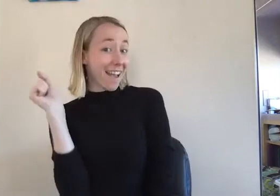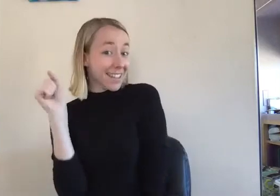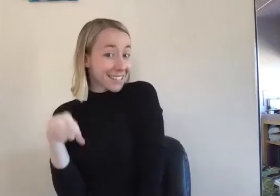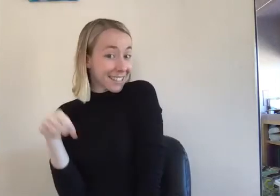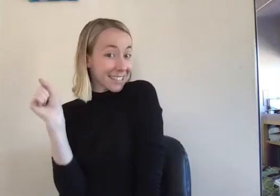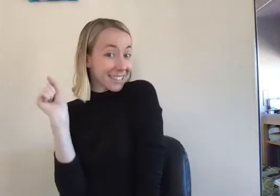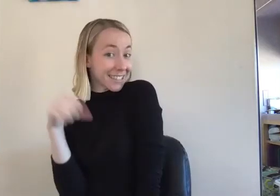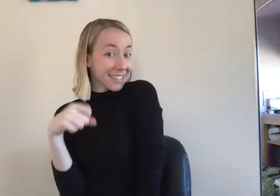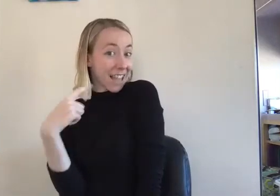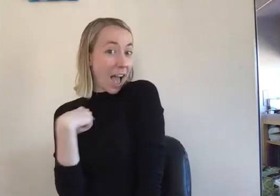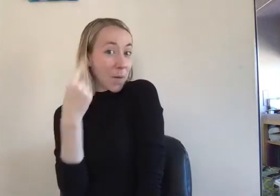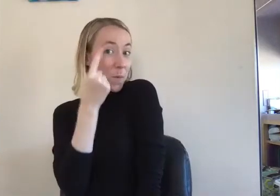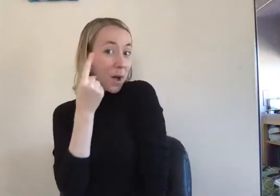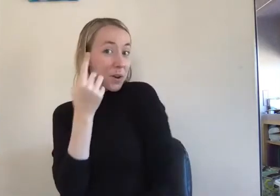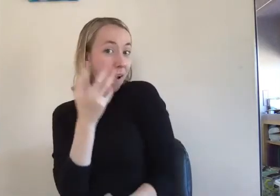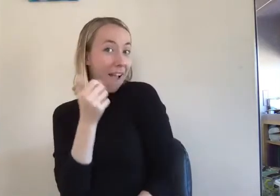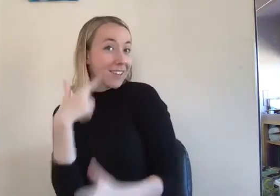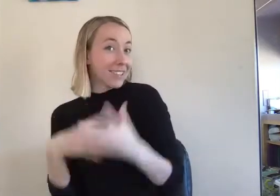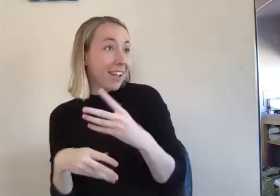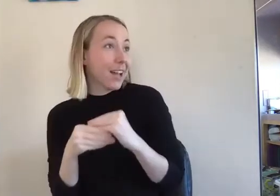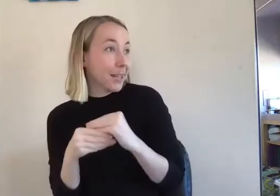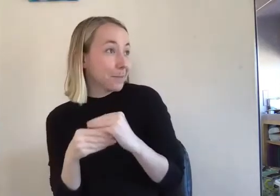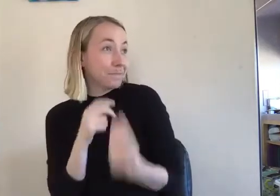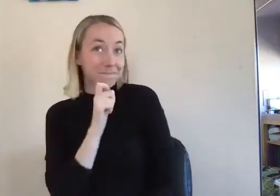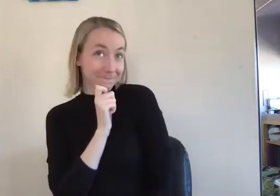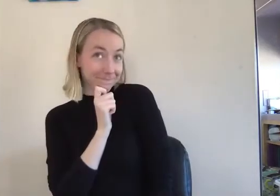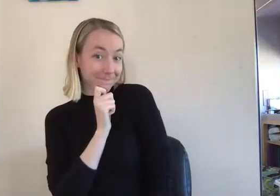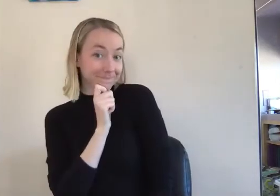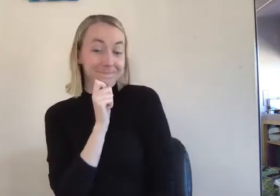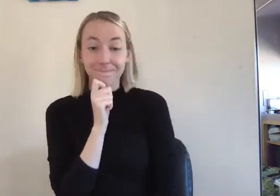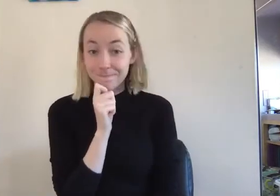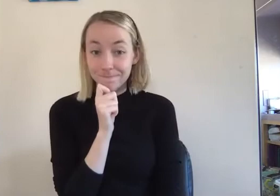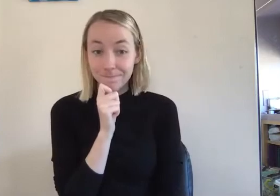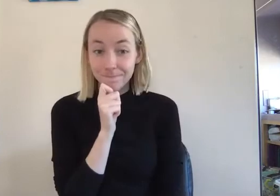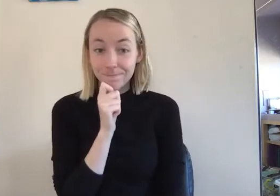Yes. And I wonder what else there's to say about this.